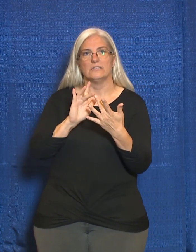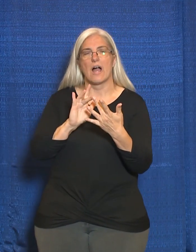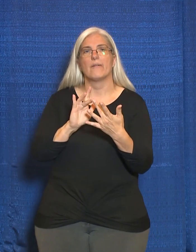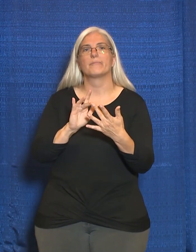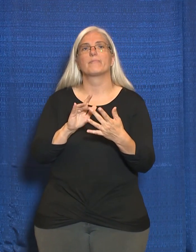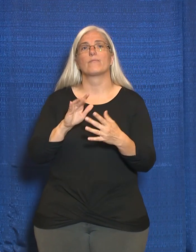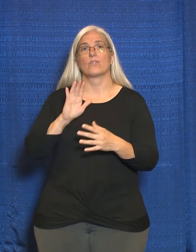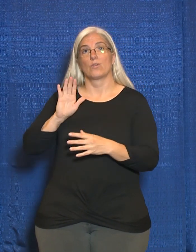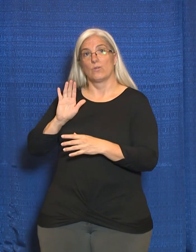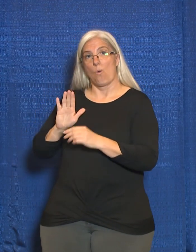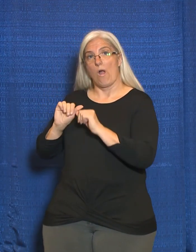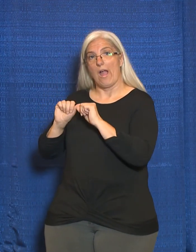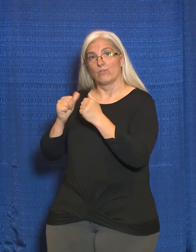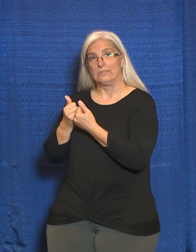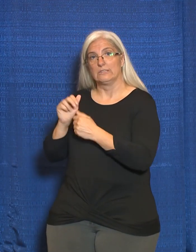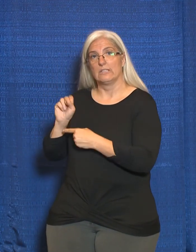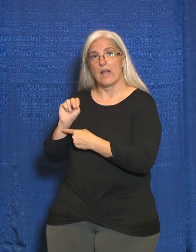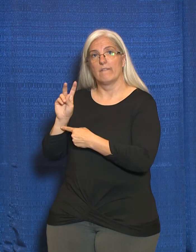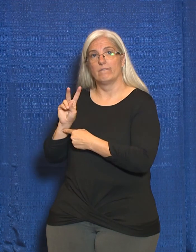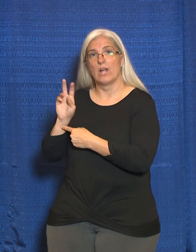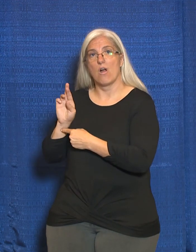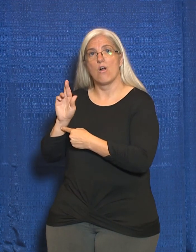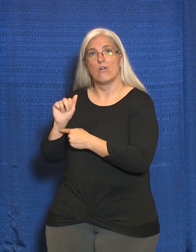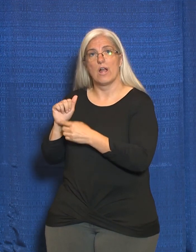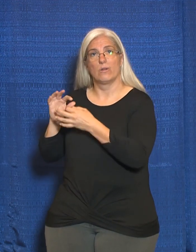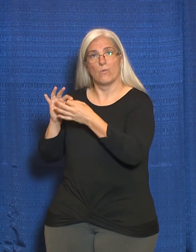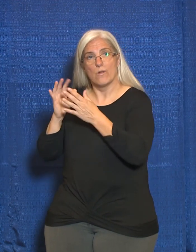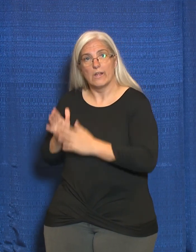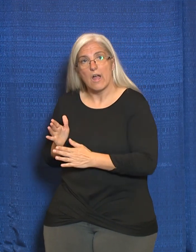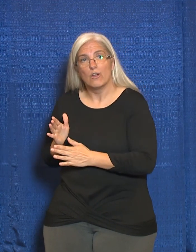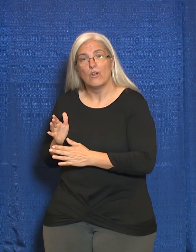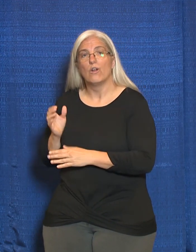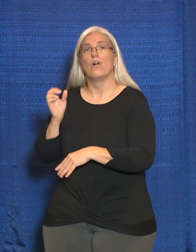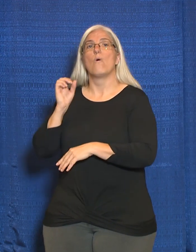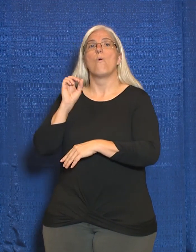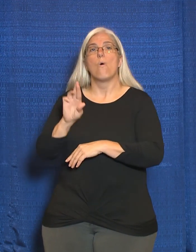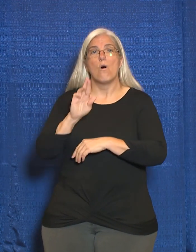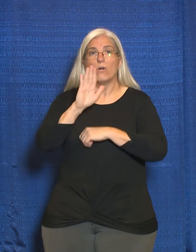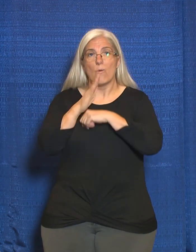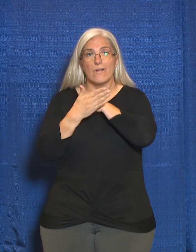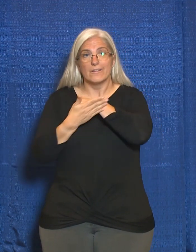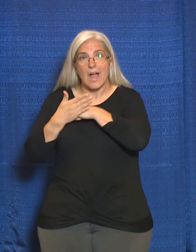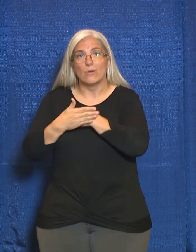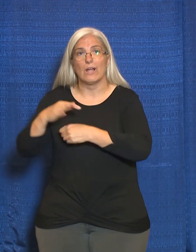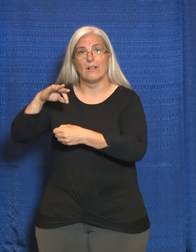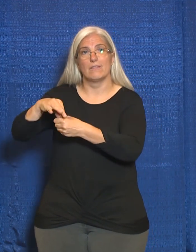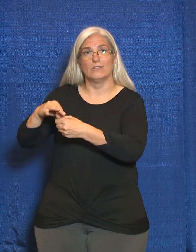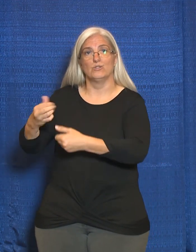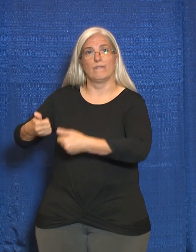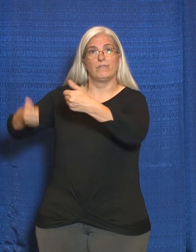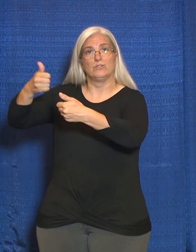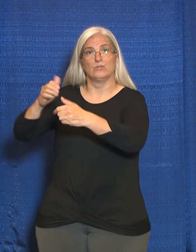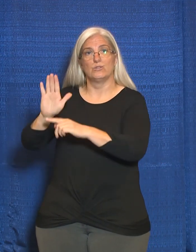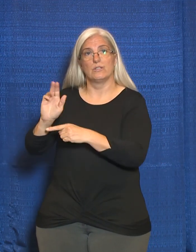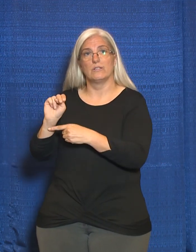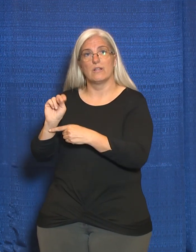your county elections official's Nvra coordinator, or the Nvra coordinators at the Secretary of State.